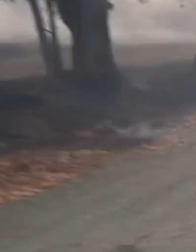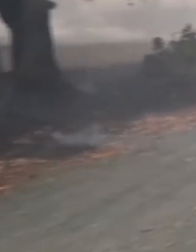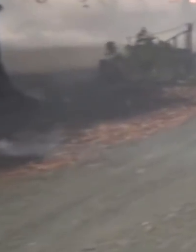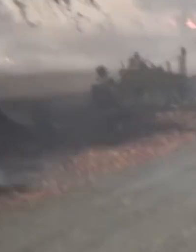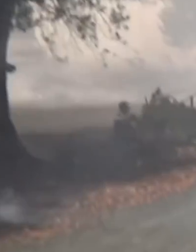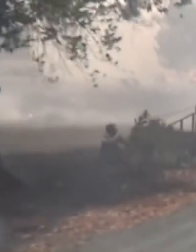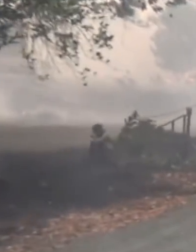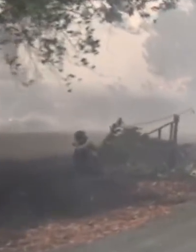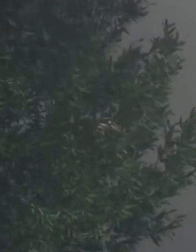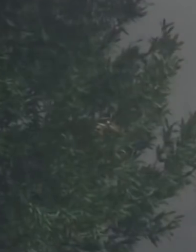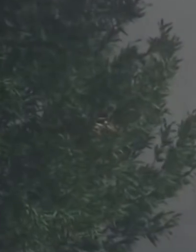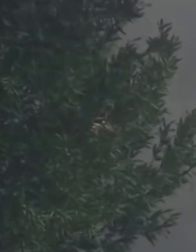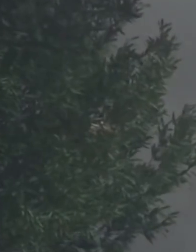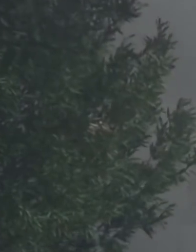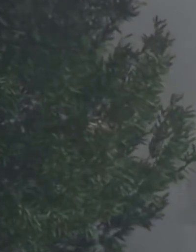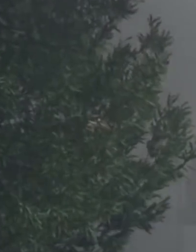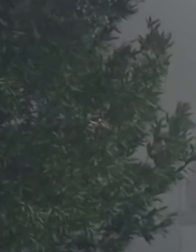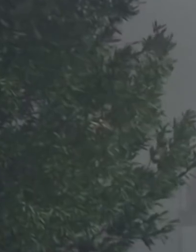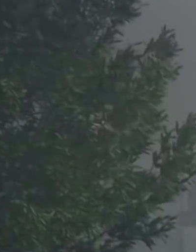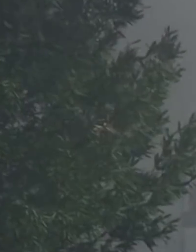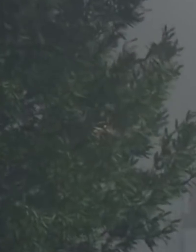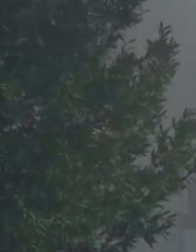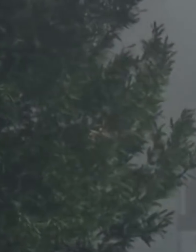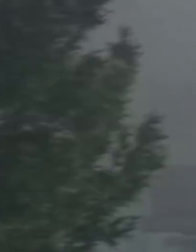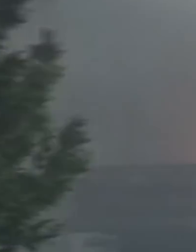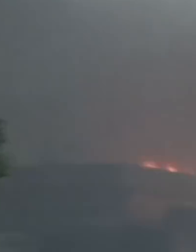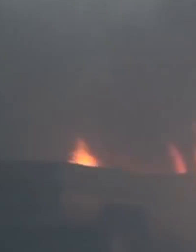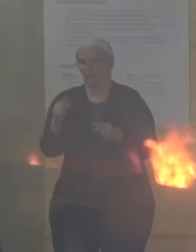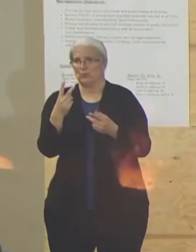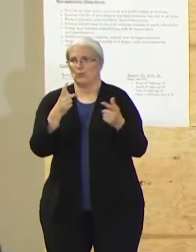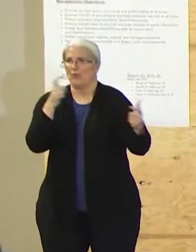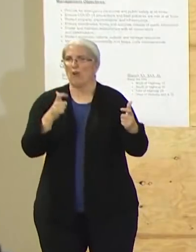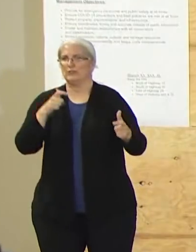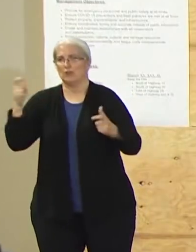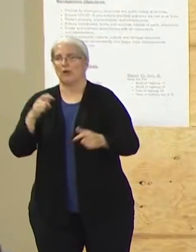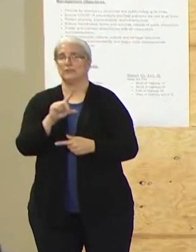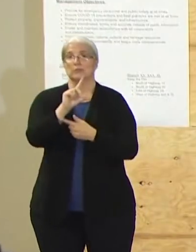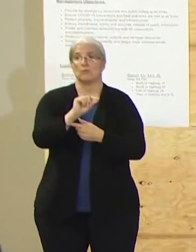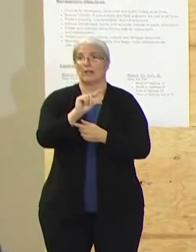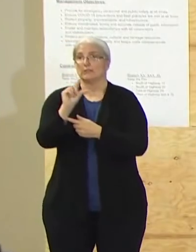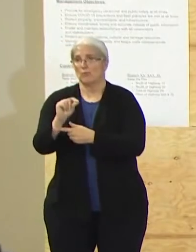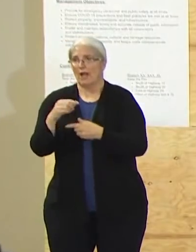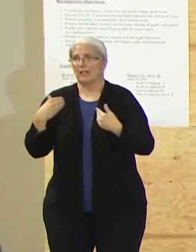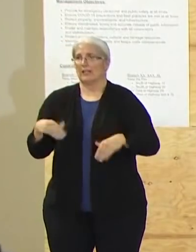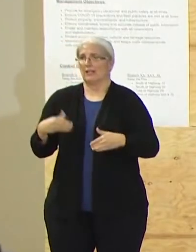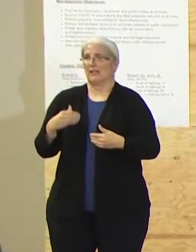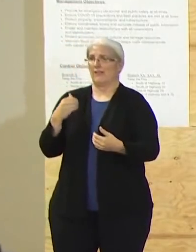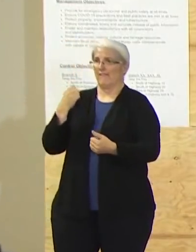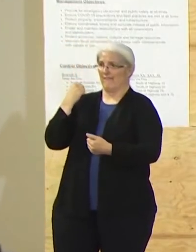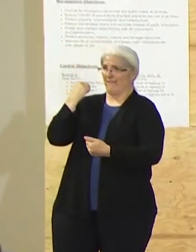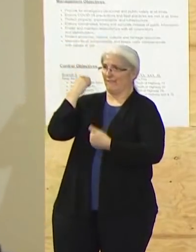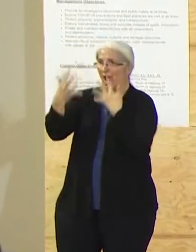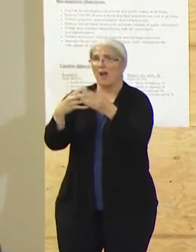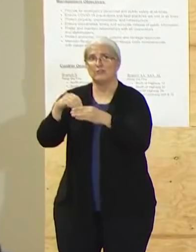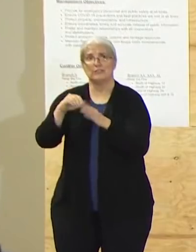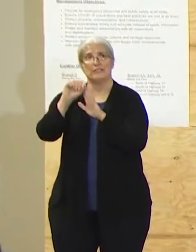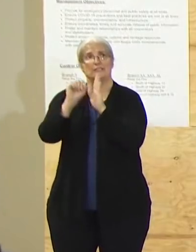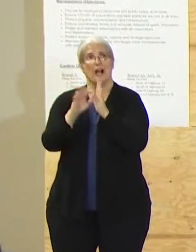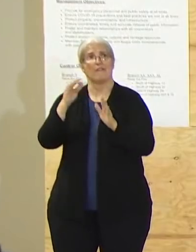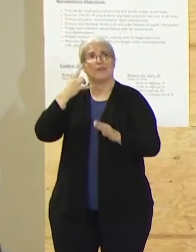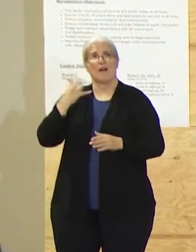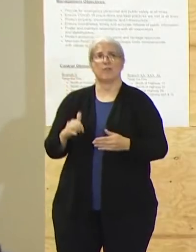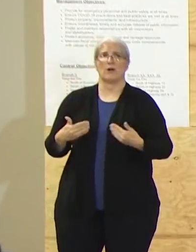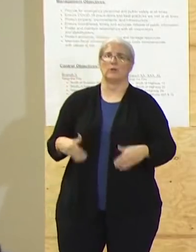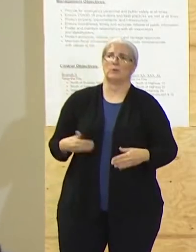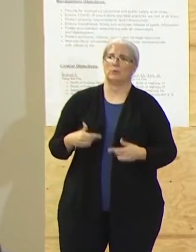well. There's been 20 epic wildfires in the state of California. This complex represents the 10th